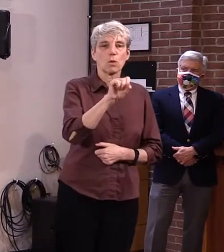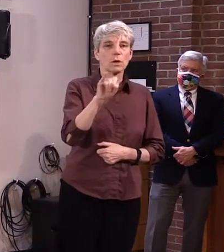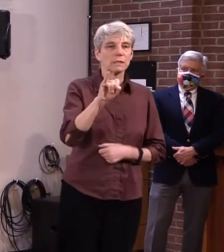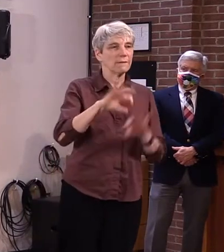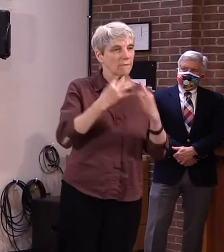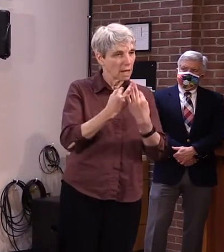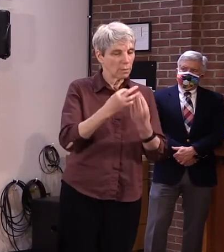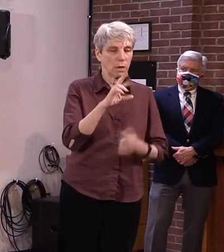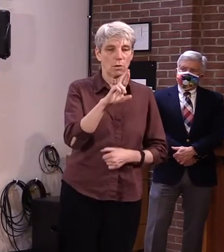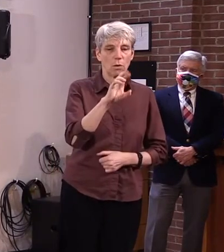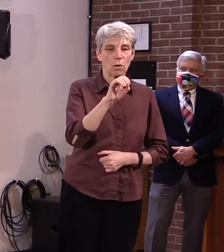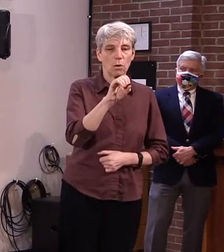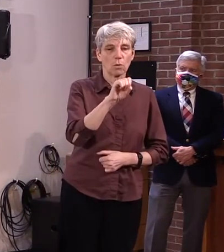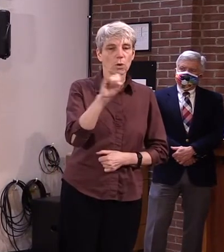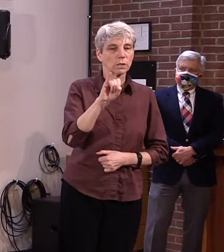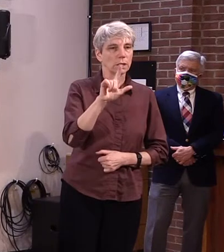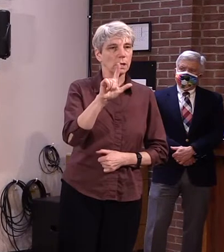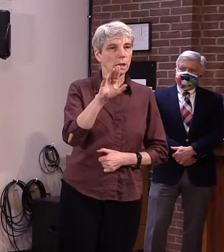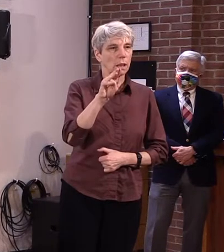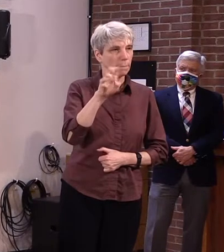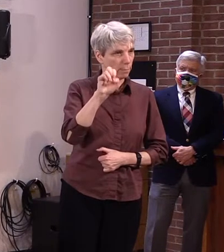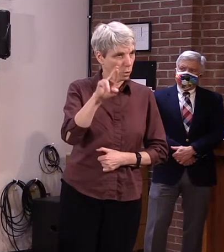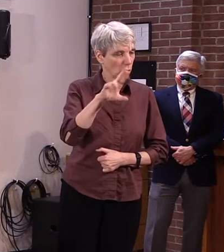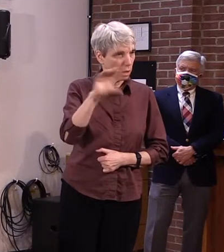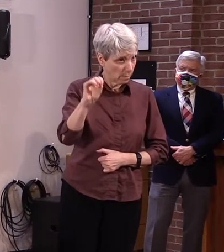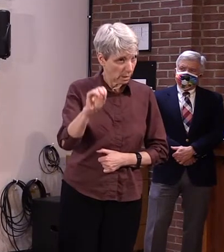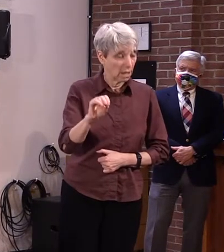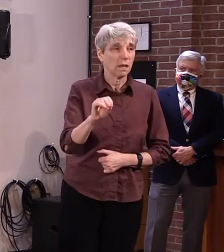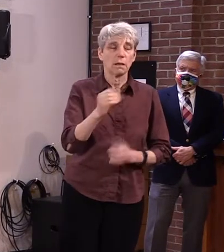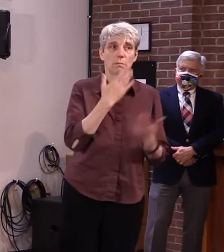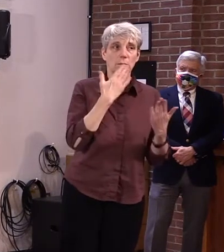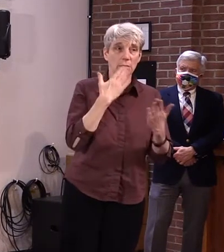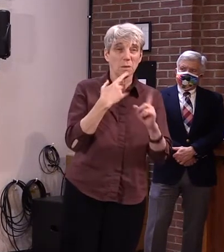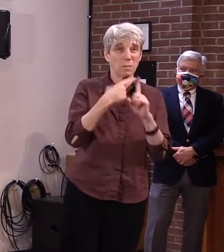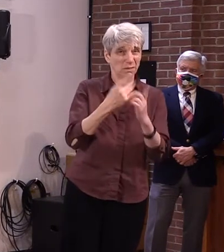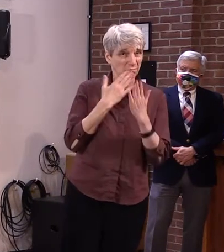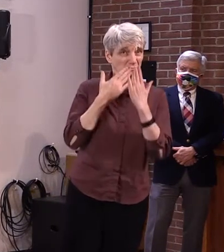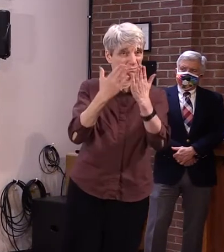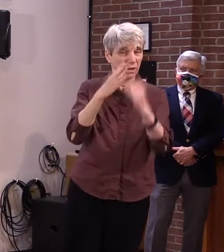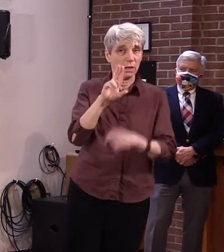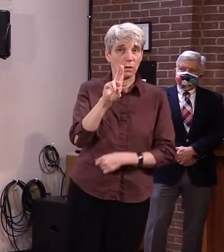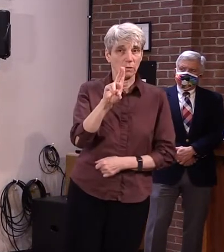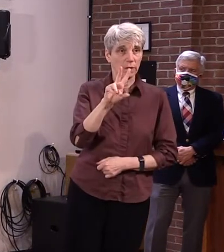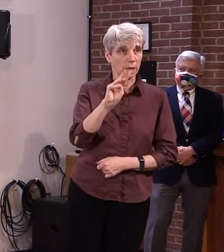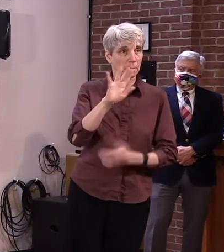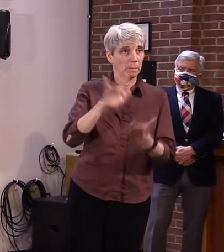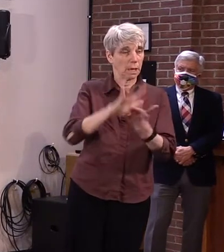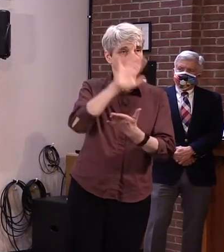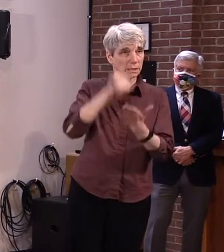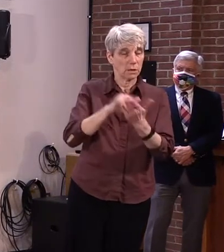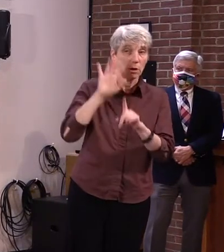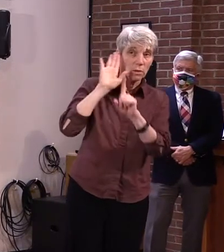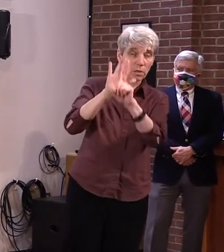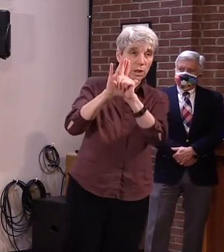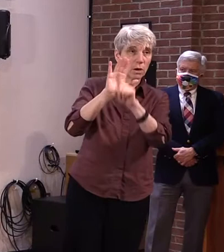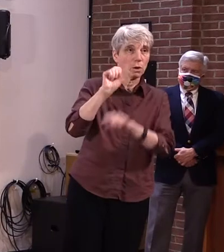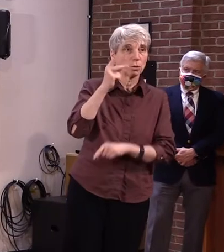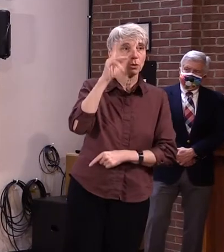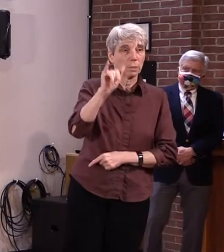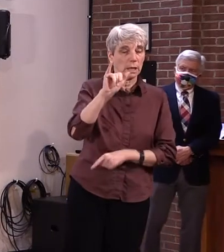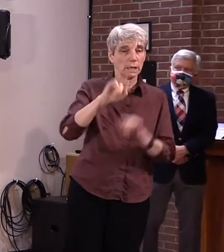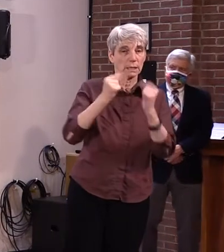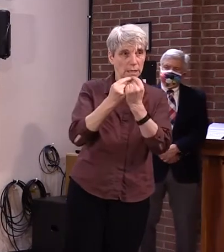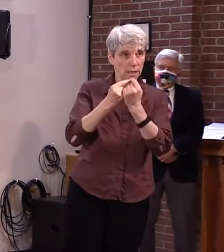in particular, give some credit to the University of Vermont Medical Center and their supply chain team led by Charlie